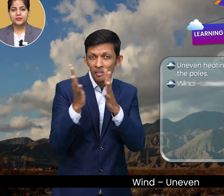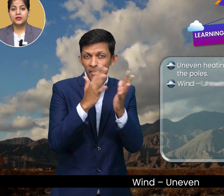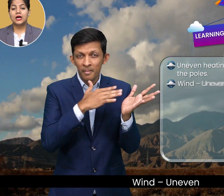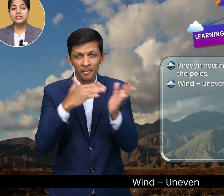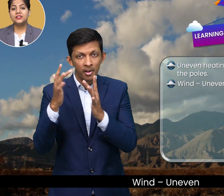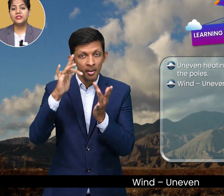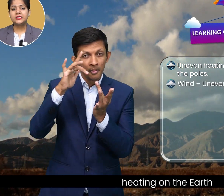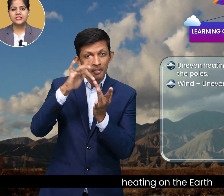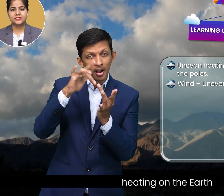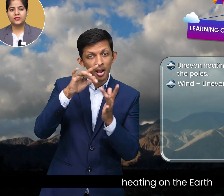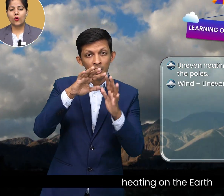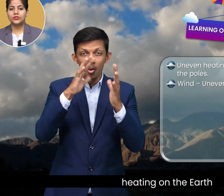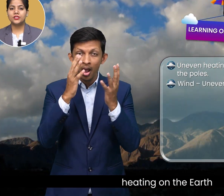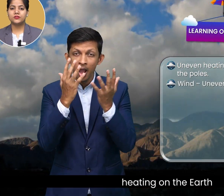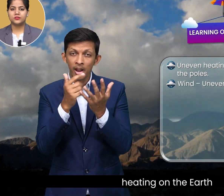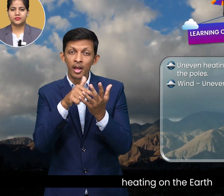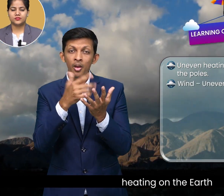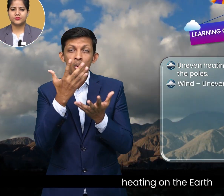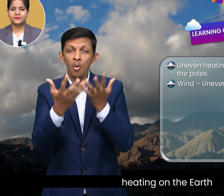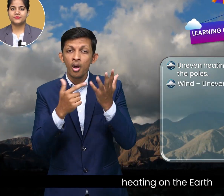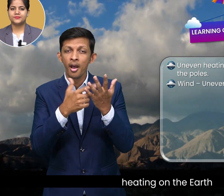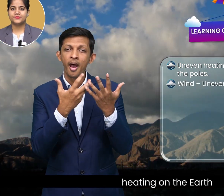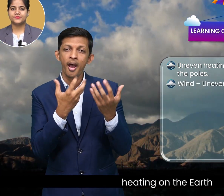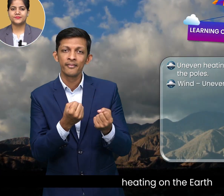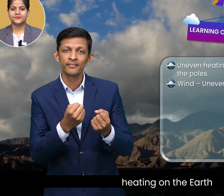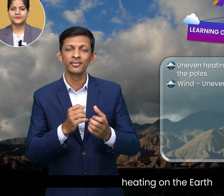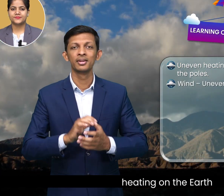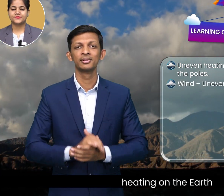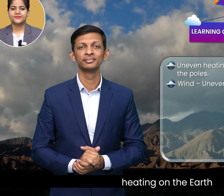wind, uneven heating on the earth,